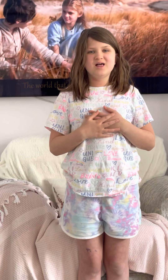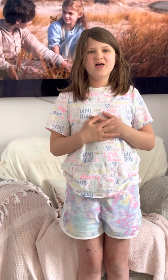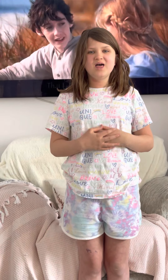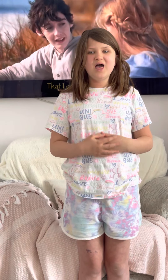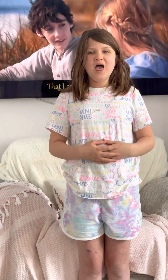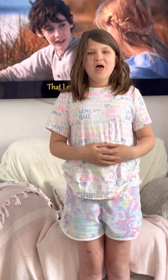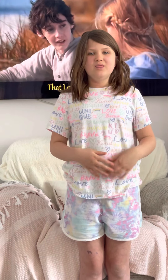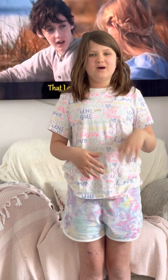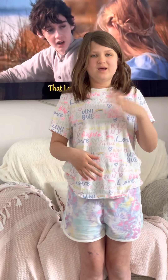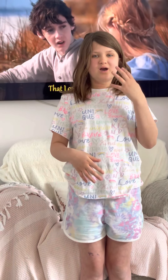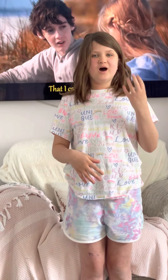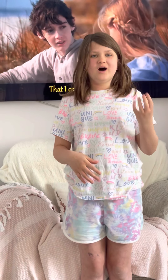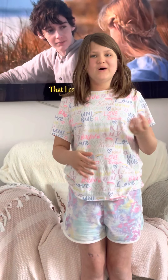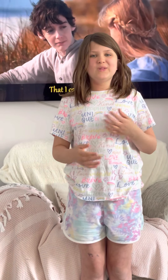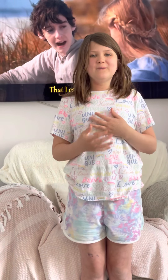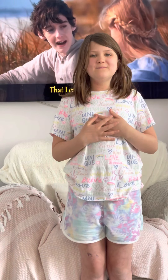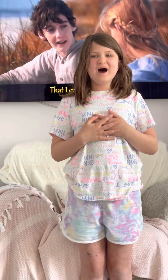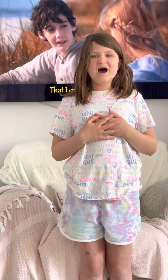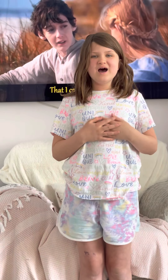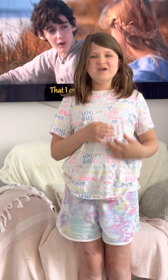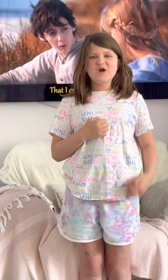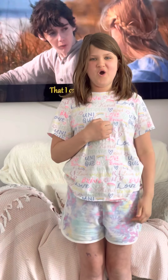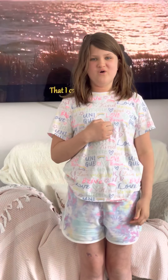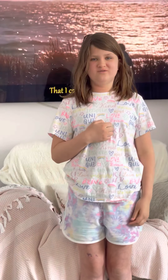that I call my own.